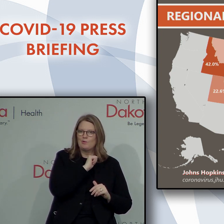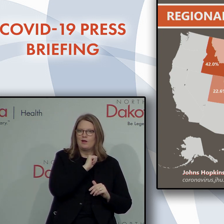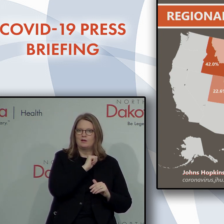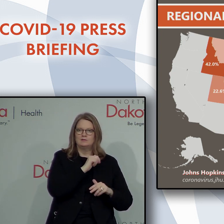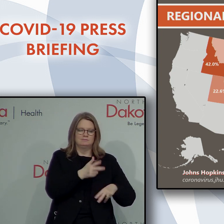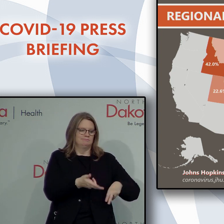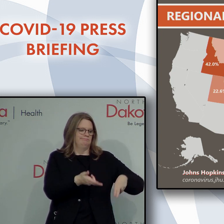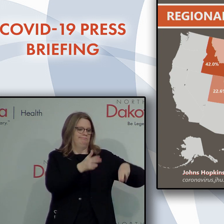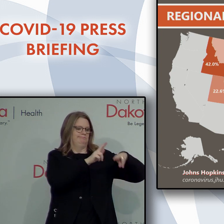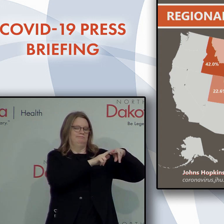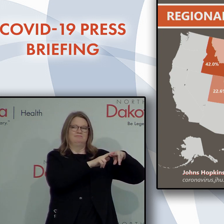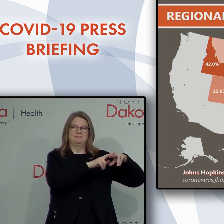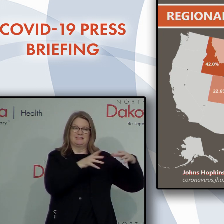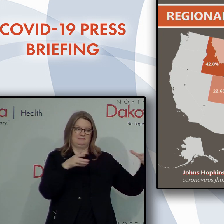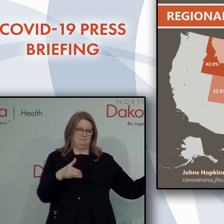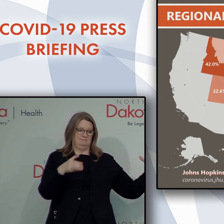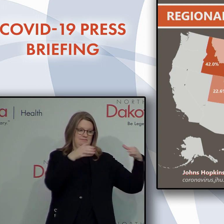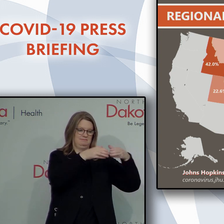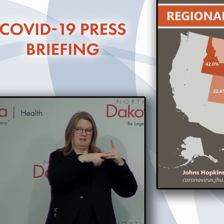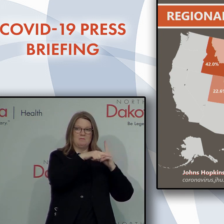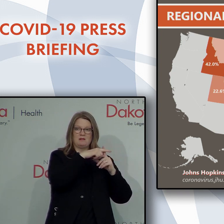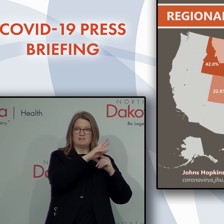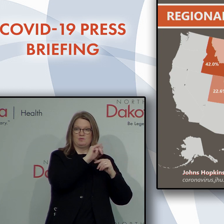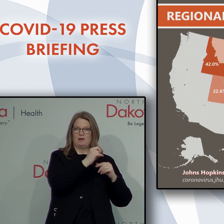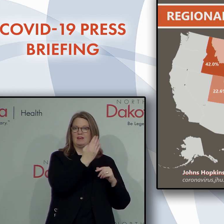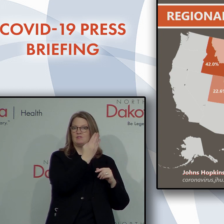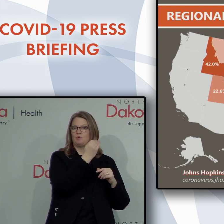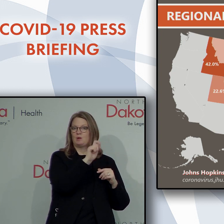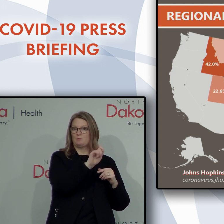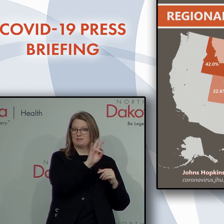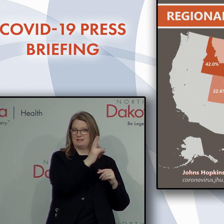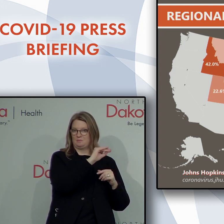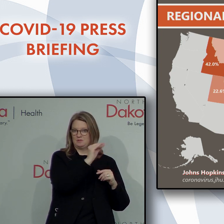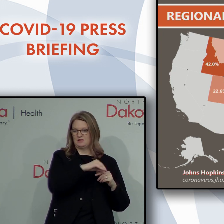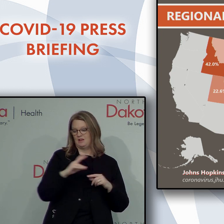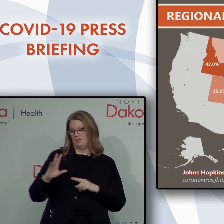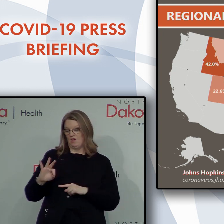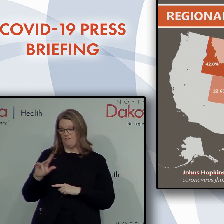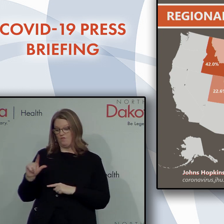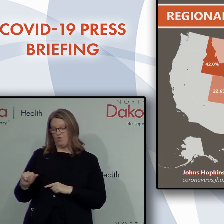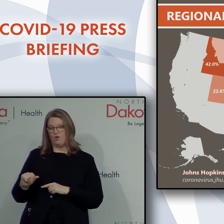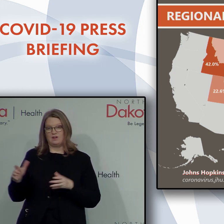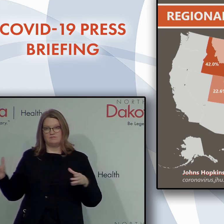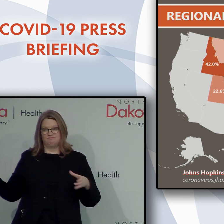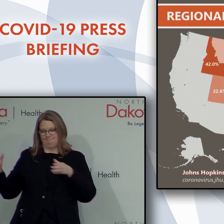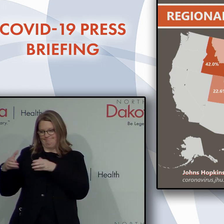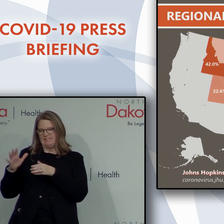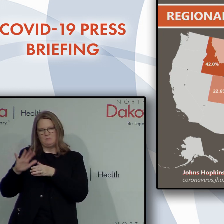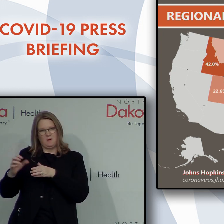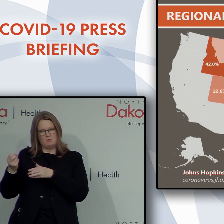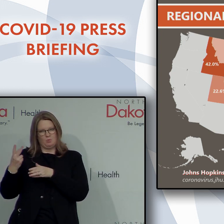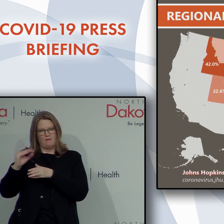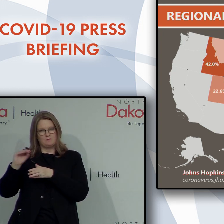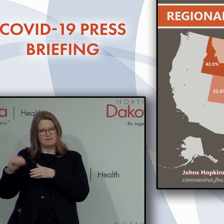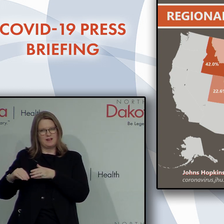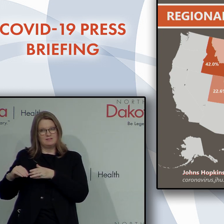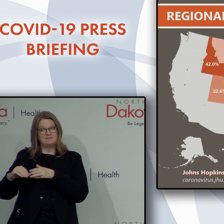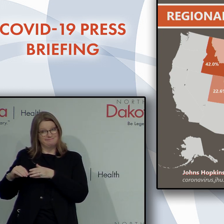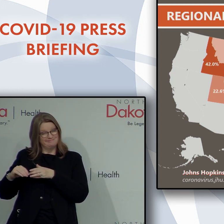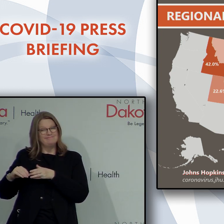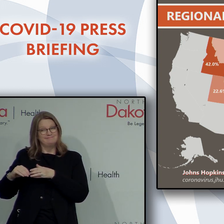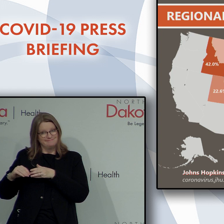has climbed to a positivity rate of 14.7%. Florida is closing in on 12%. And so